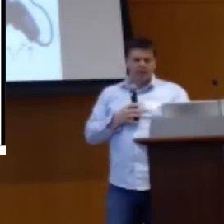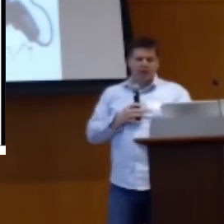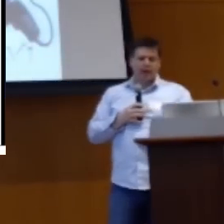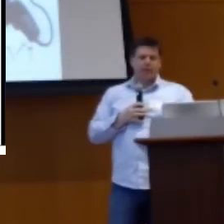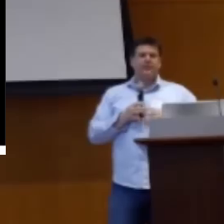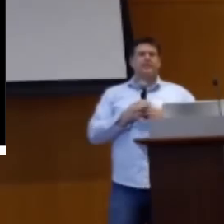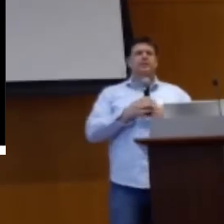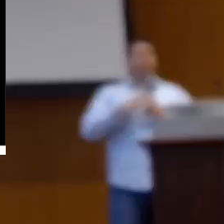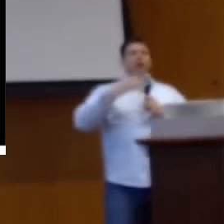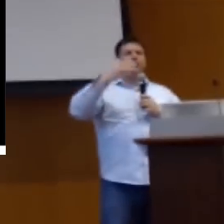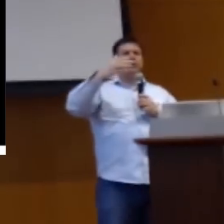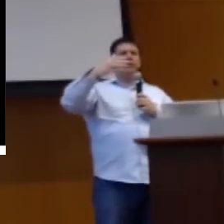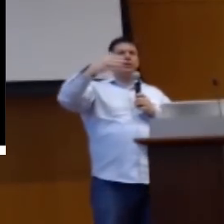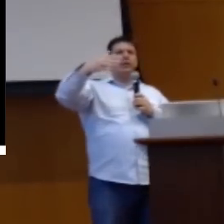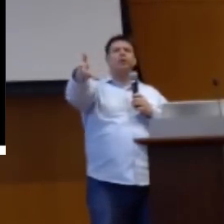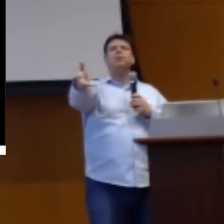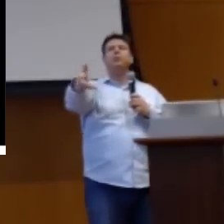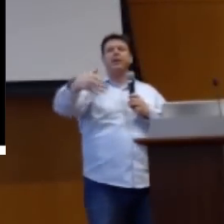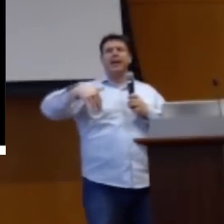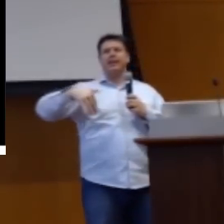And this is what hearing people get.